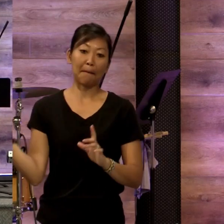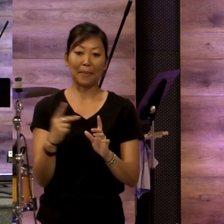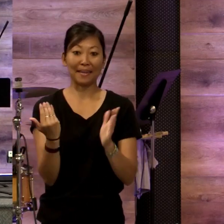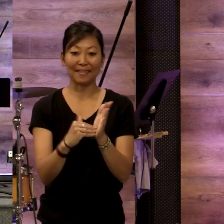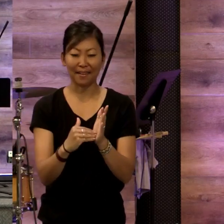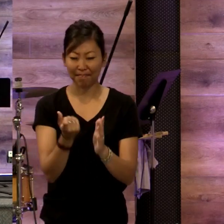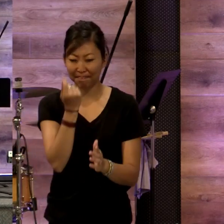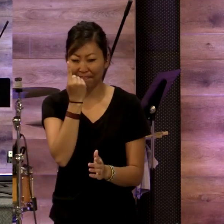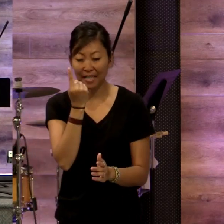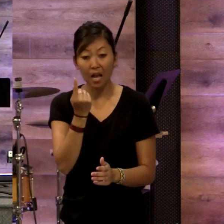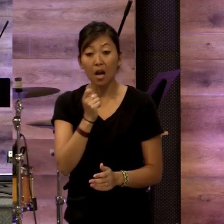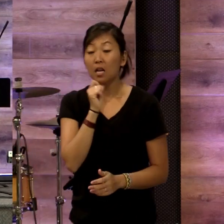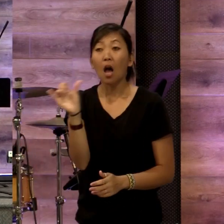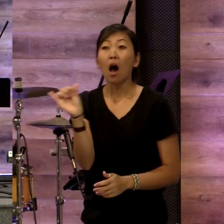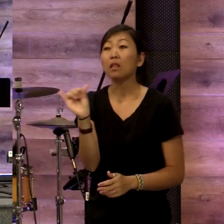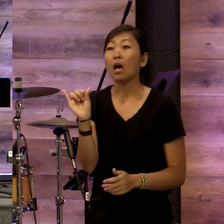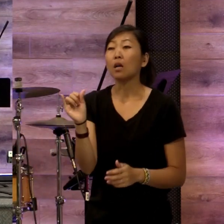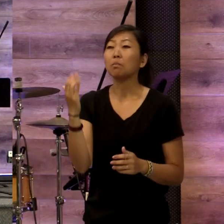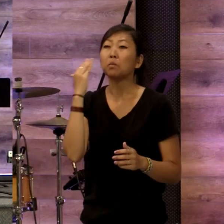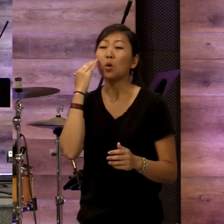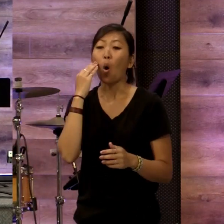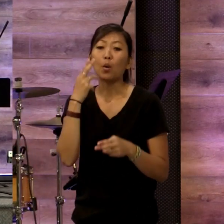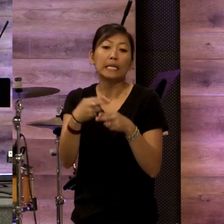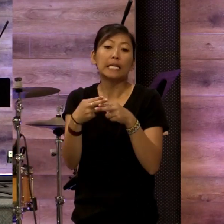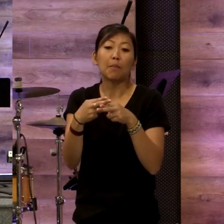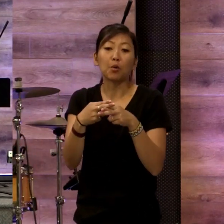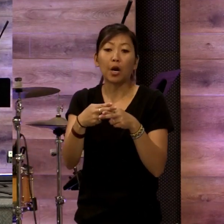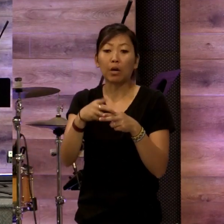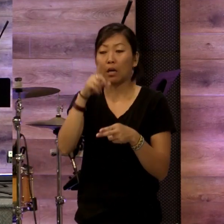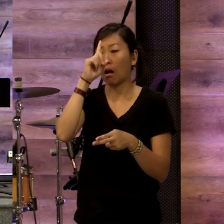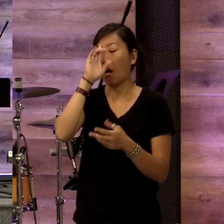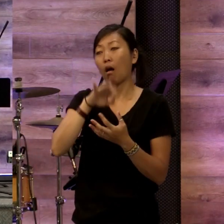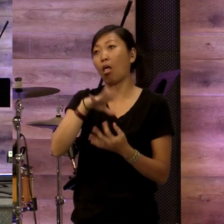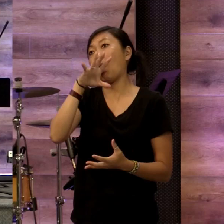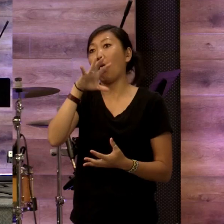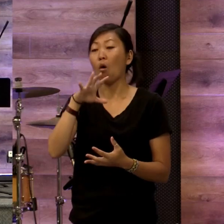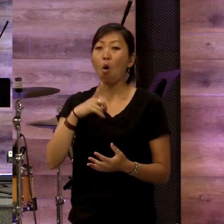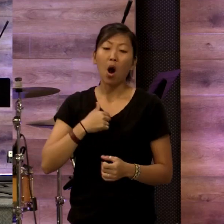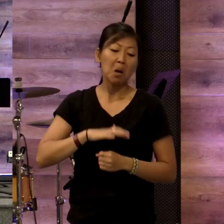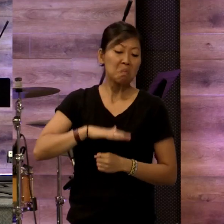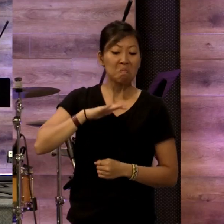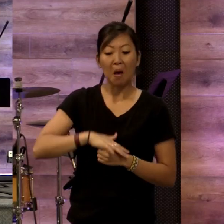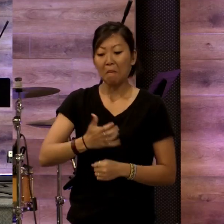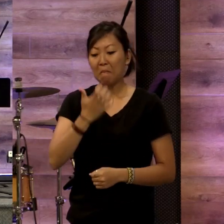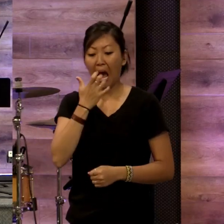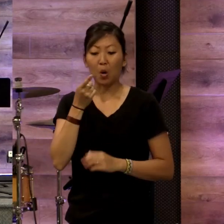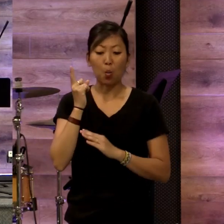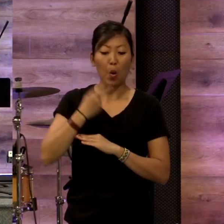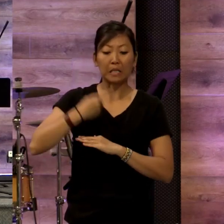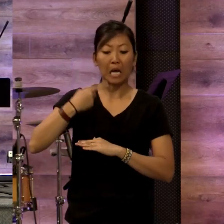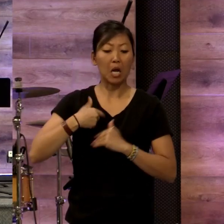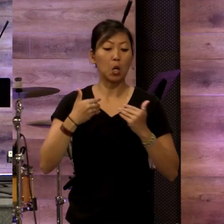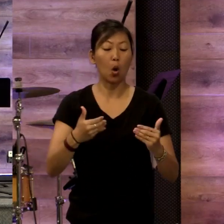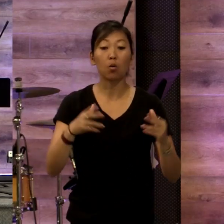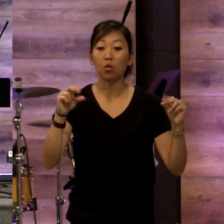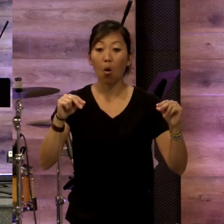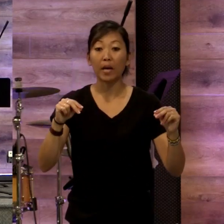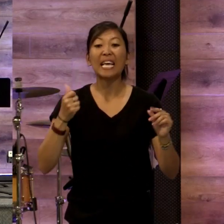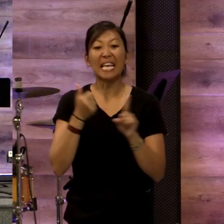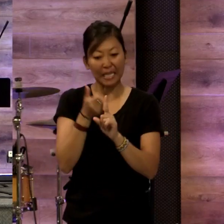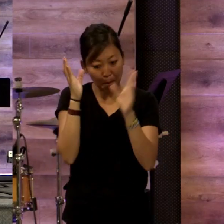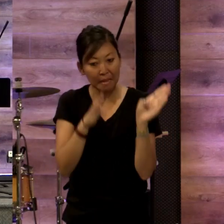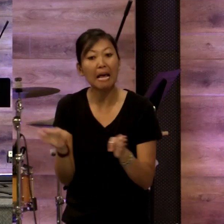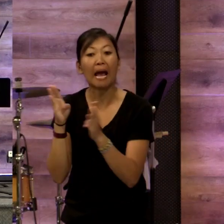that this is not simply a crime of passion or a temporary lapse of temper that has Saul pursuing David. No, he means to harm